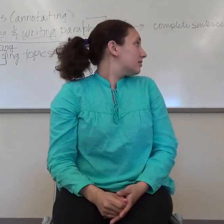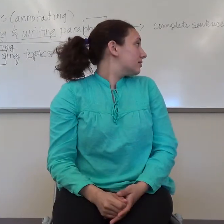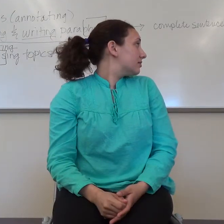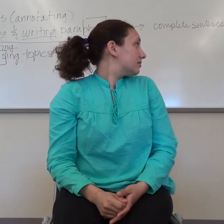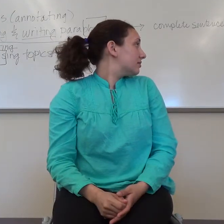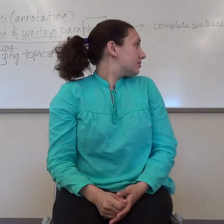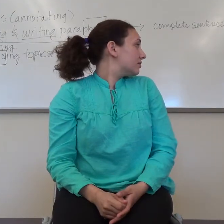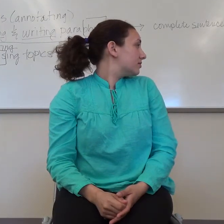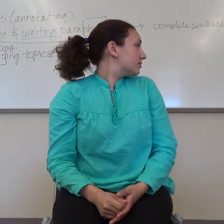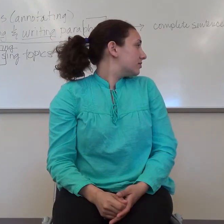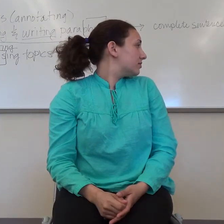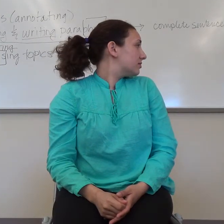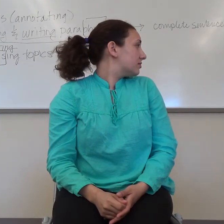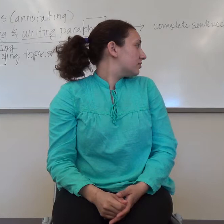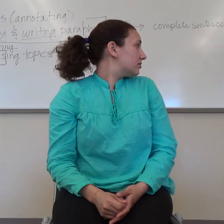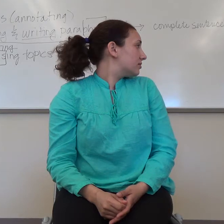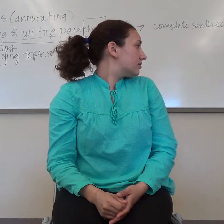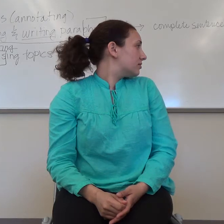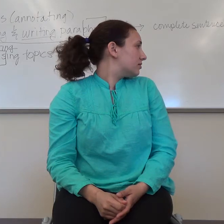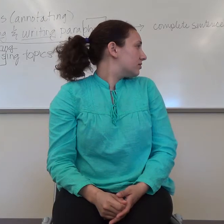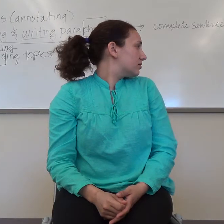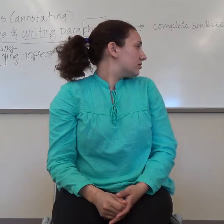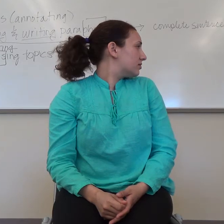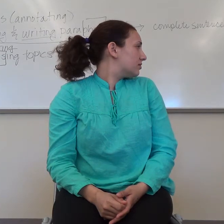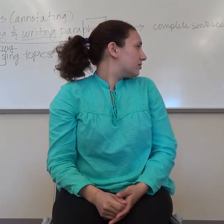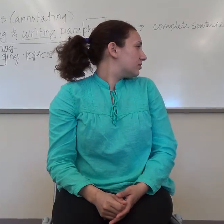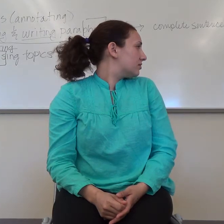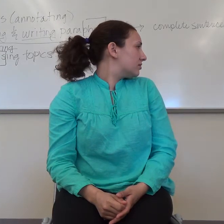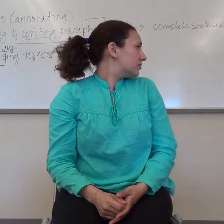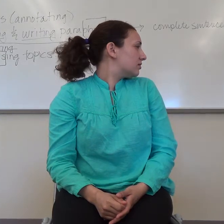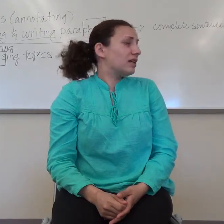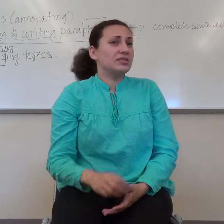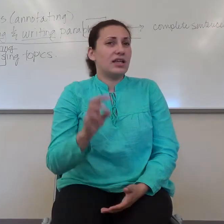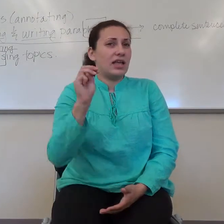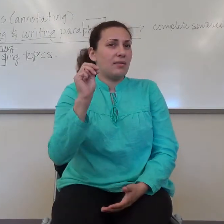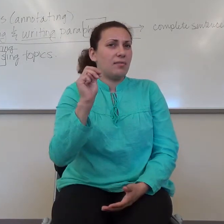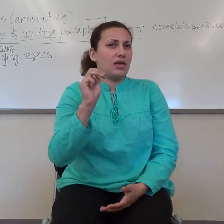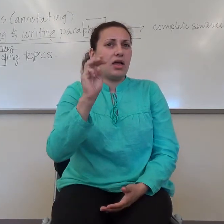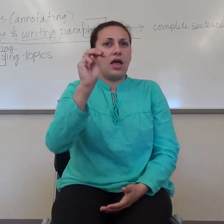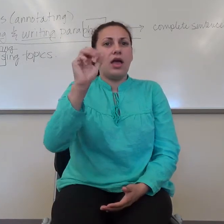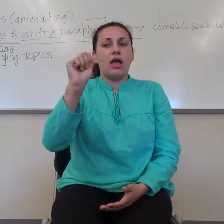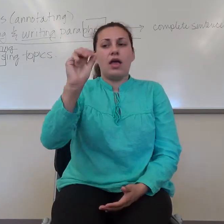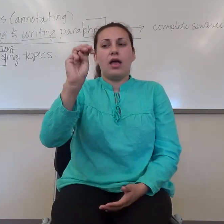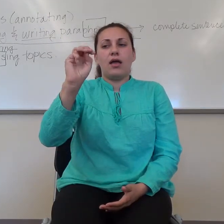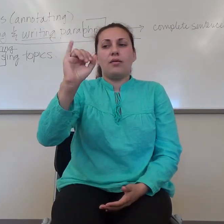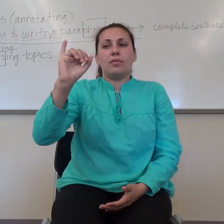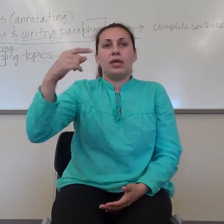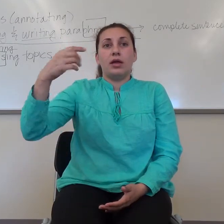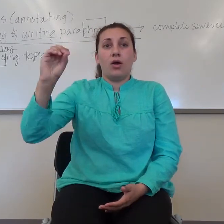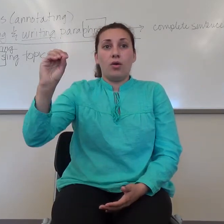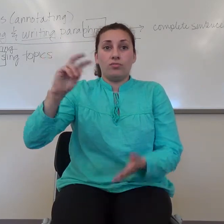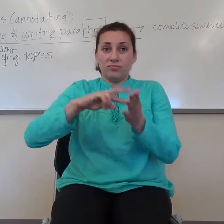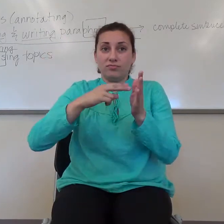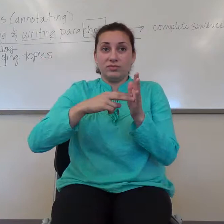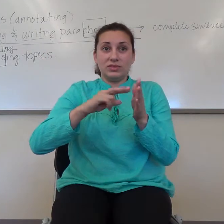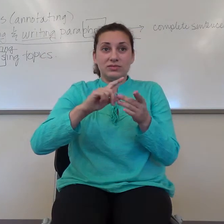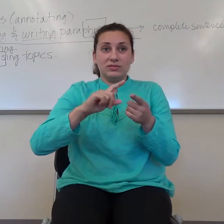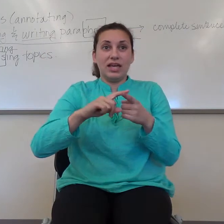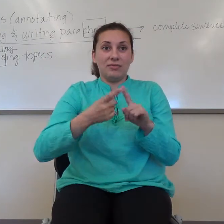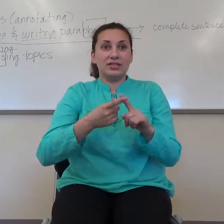one. Whoops. That's an M. Amigo, right? Friend. Yeah, that's Spanish. for Yeah, it me, means